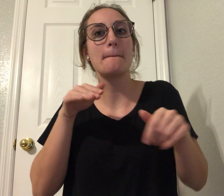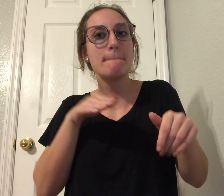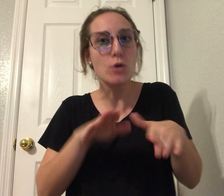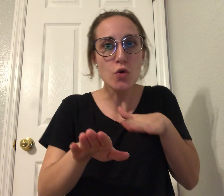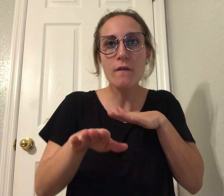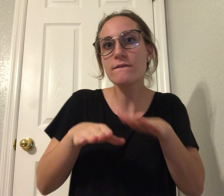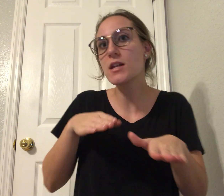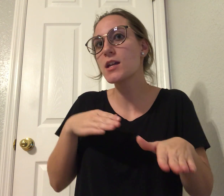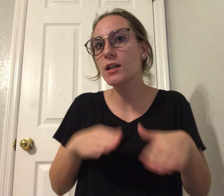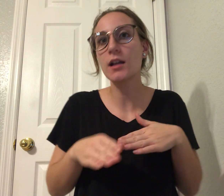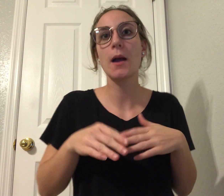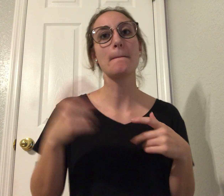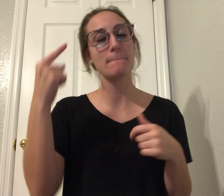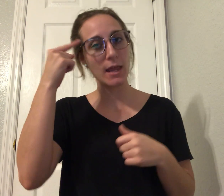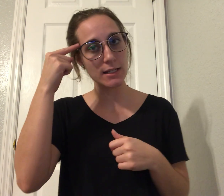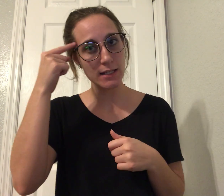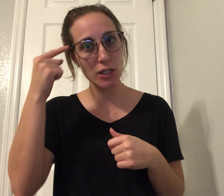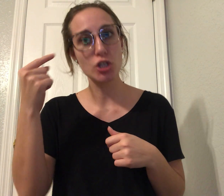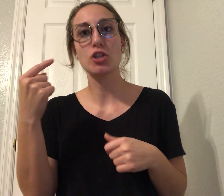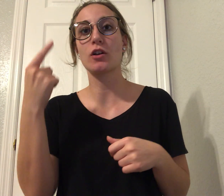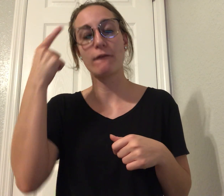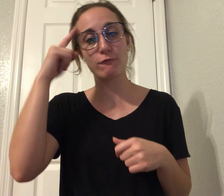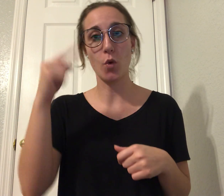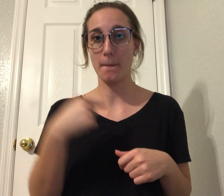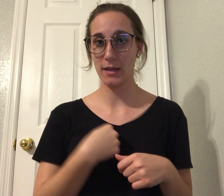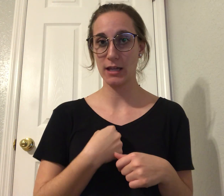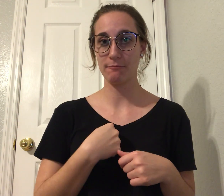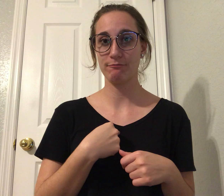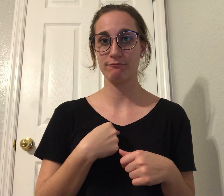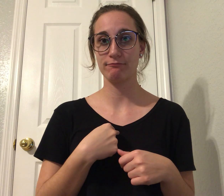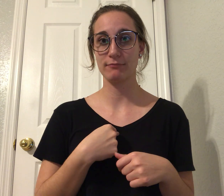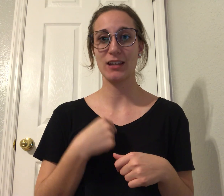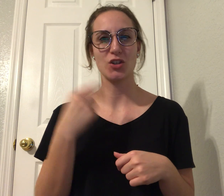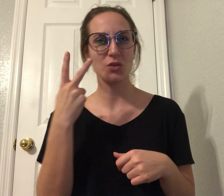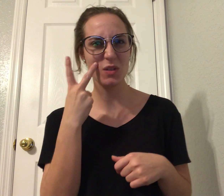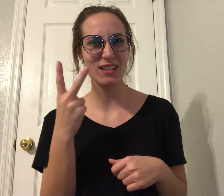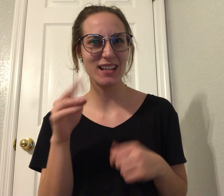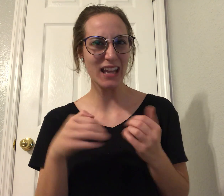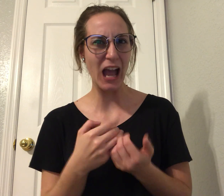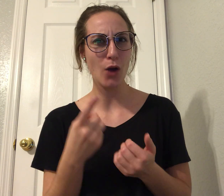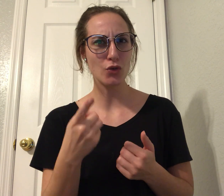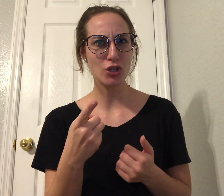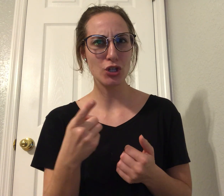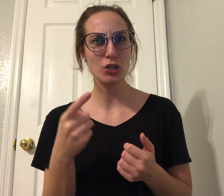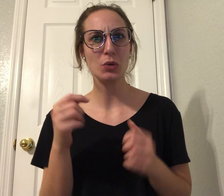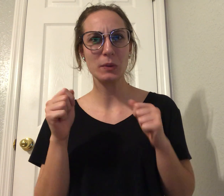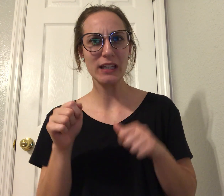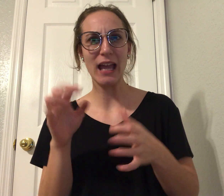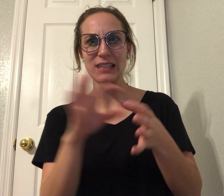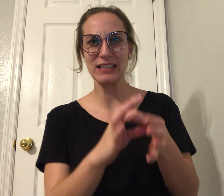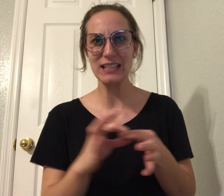see how you connect these things and you can get the benefits of so many of these free things at the same